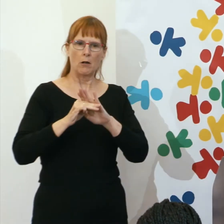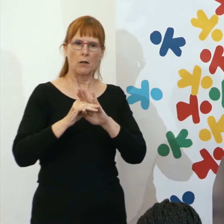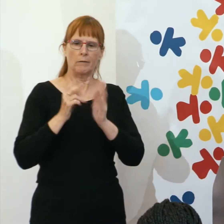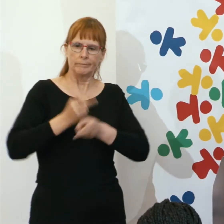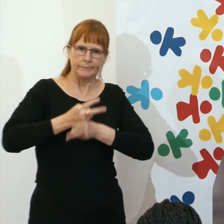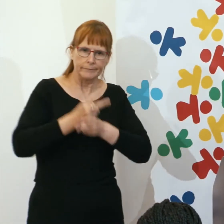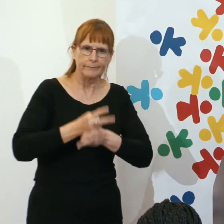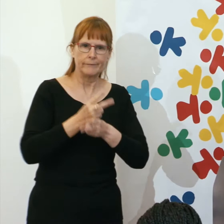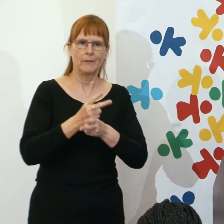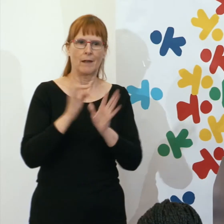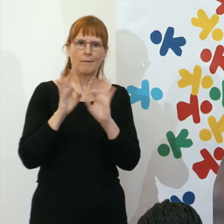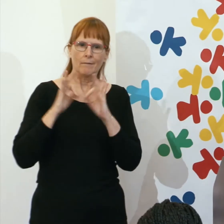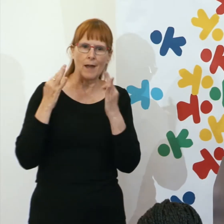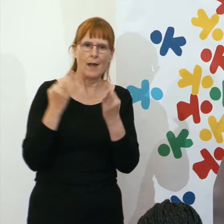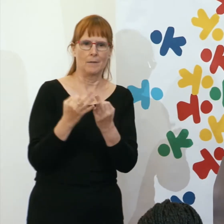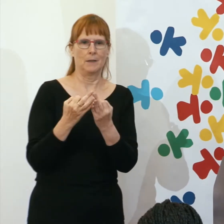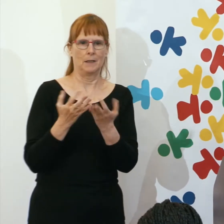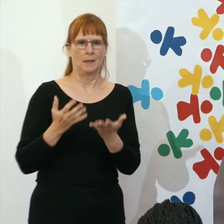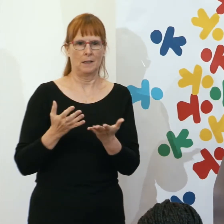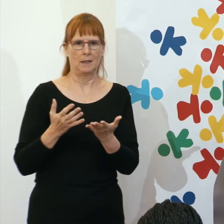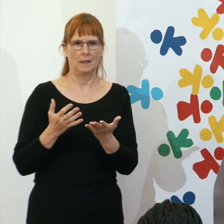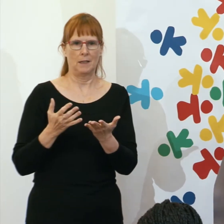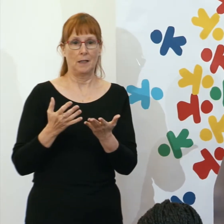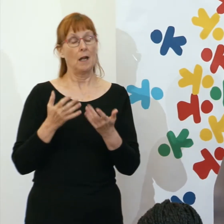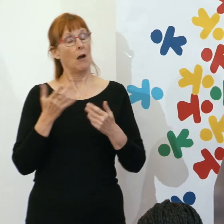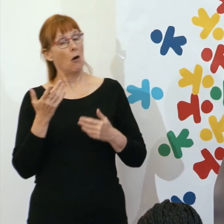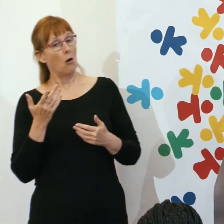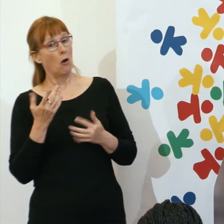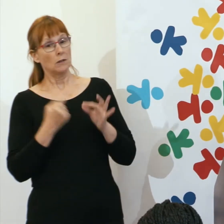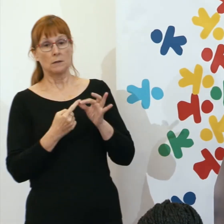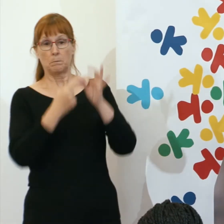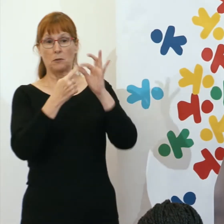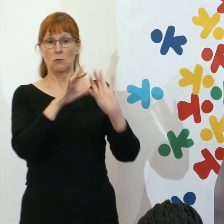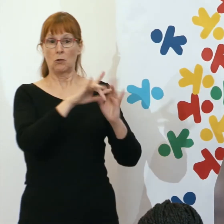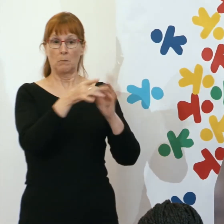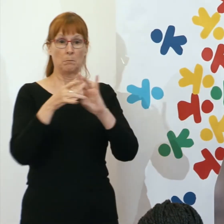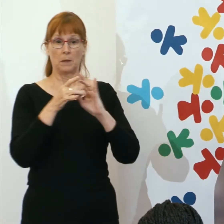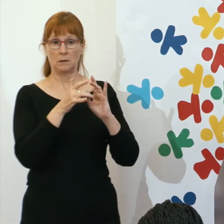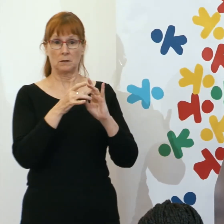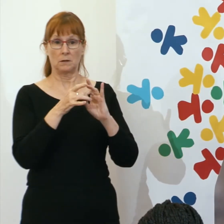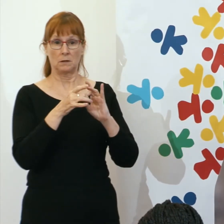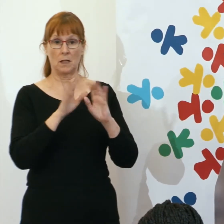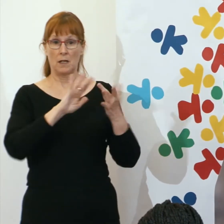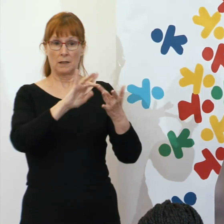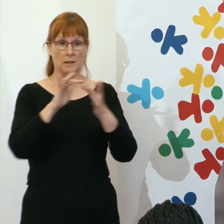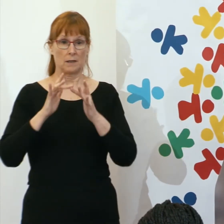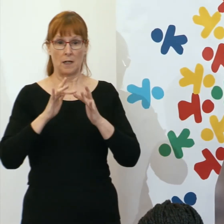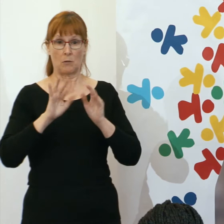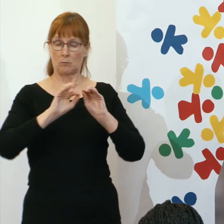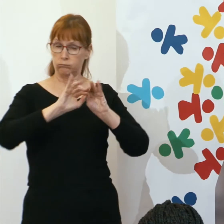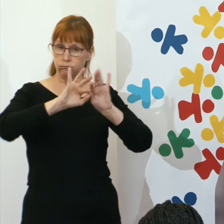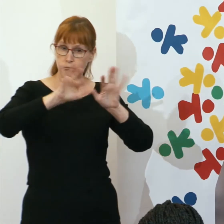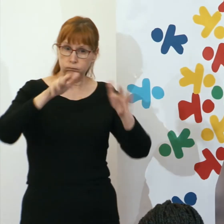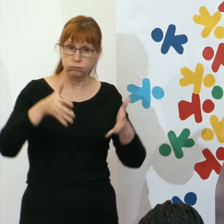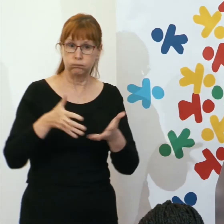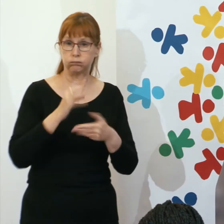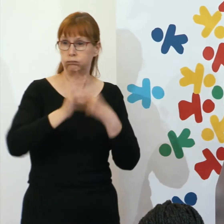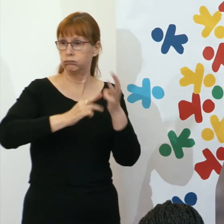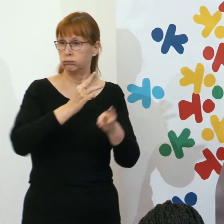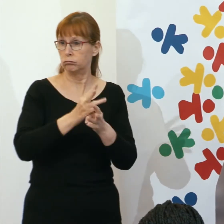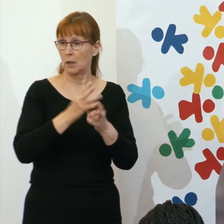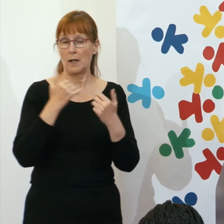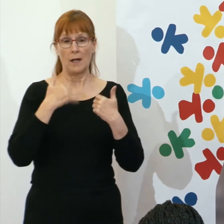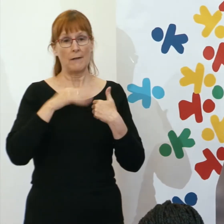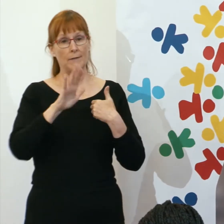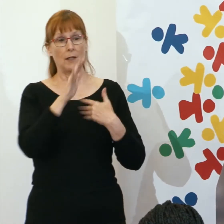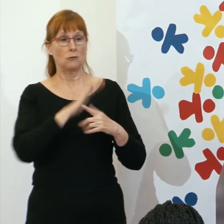and belonging. To Special Olympics around the world with a rapidly expanding network of unified champion